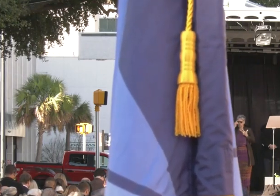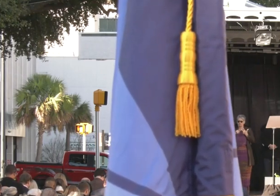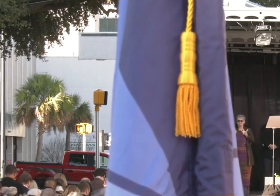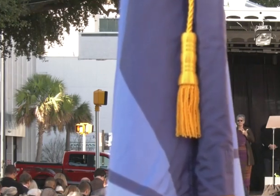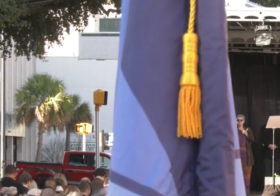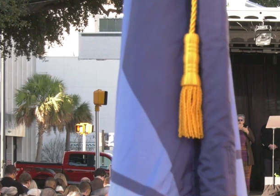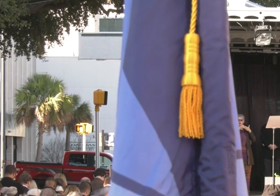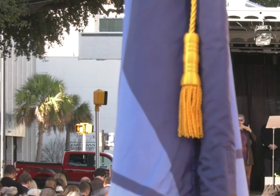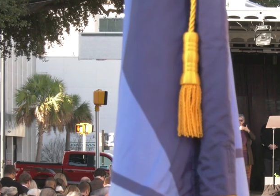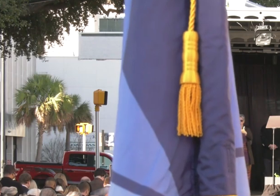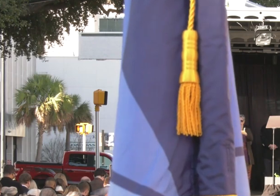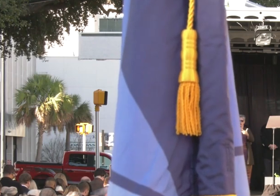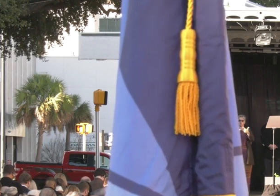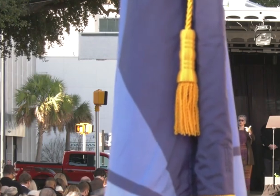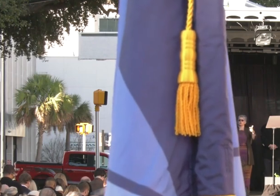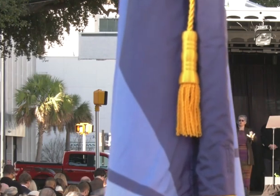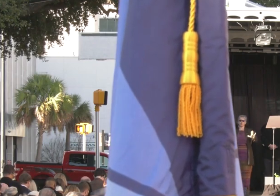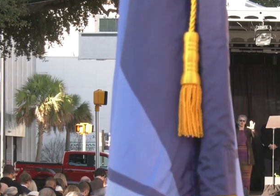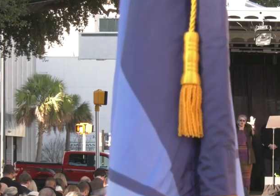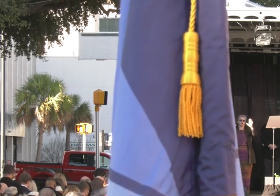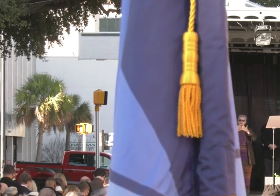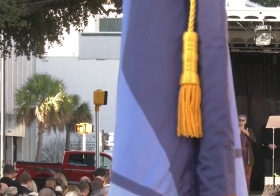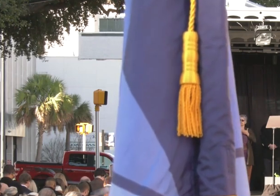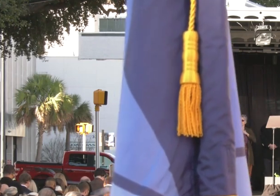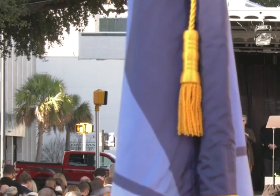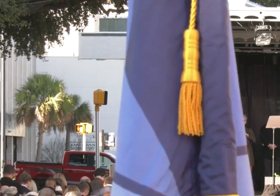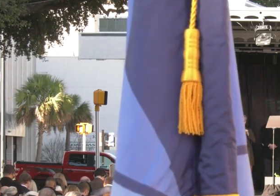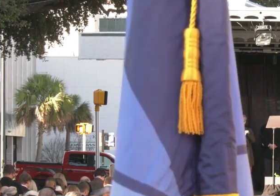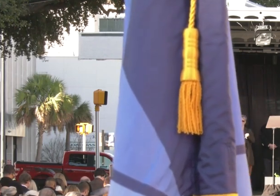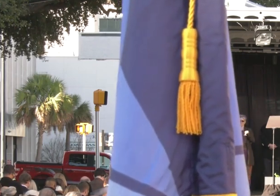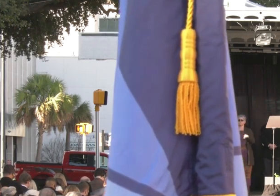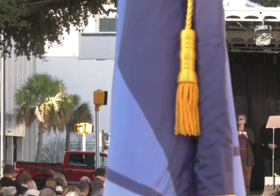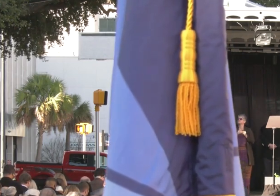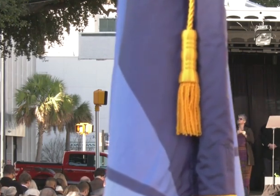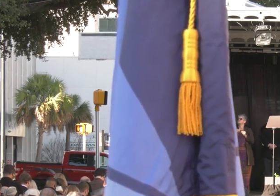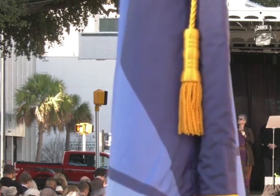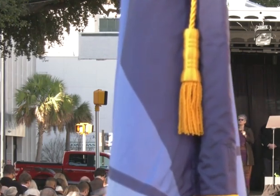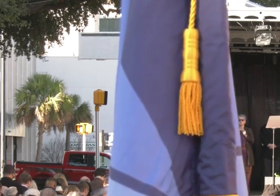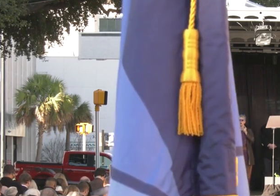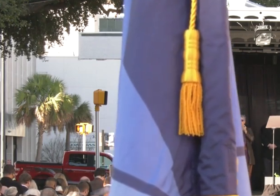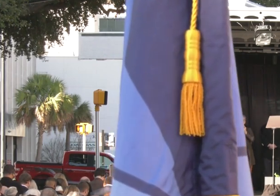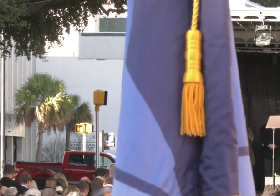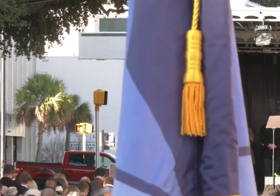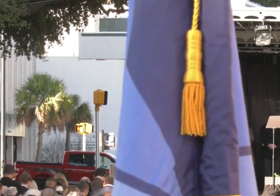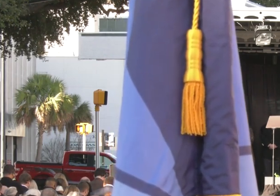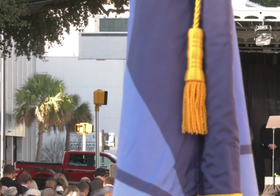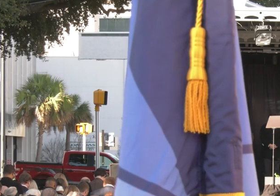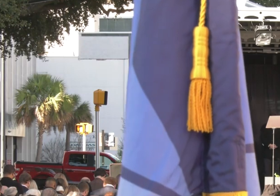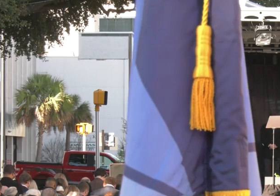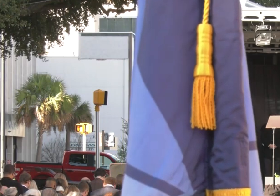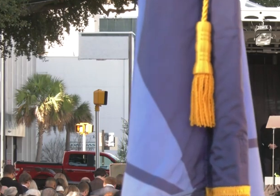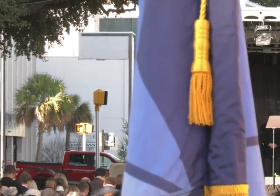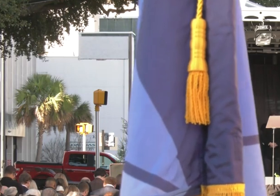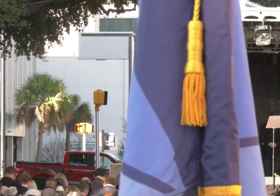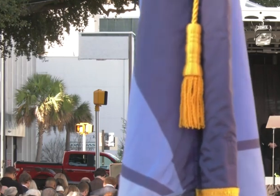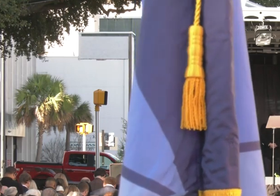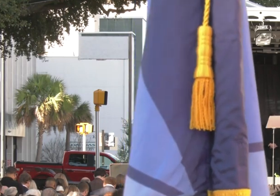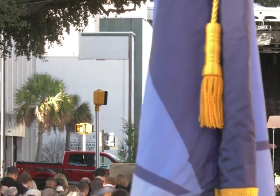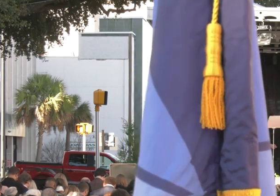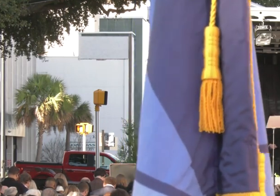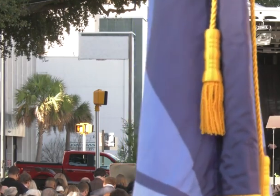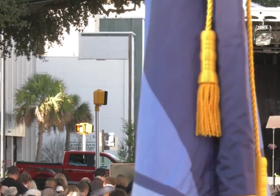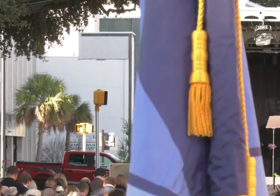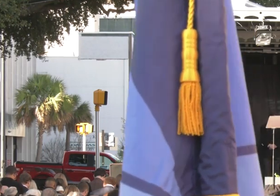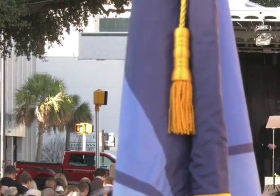great city as Columbia. Give them eyesight like an eagle to be able to see afar off, so that the